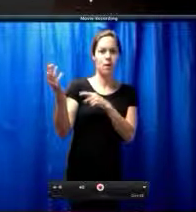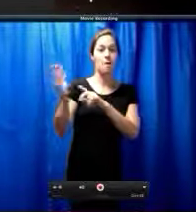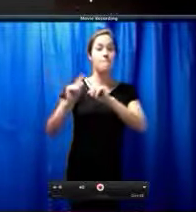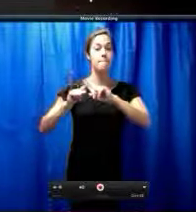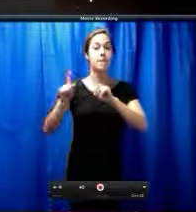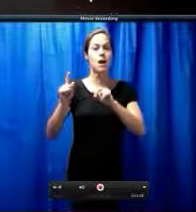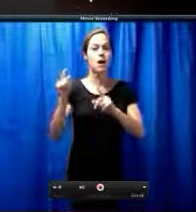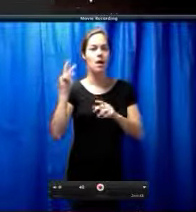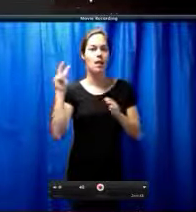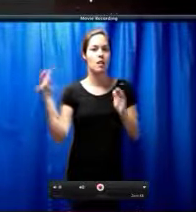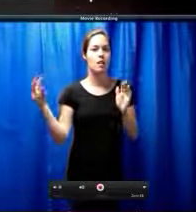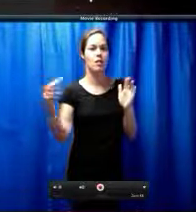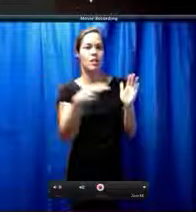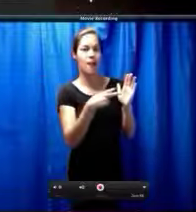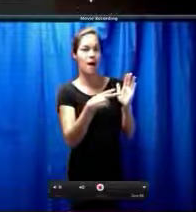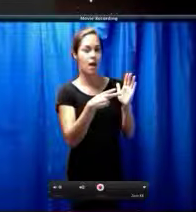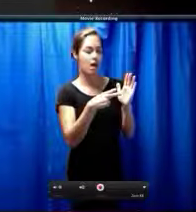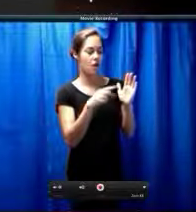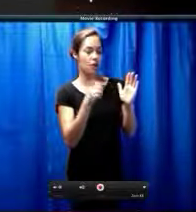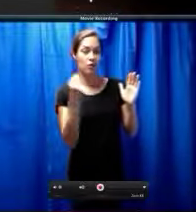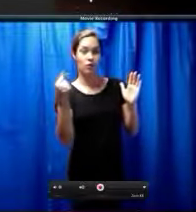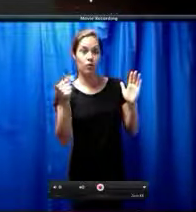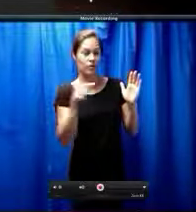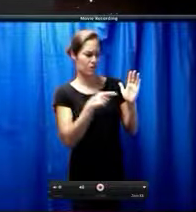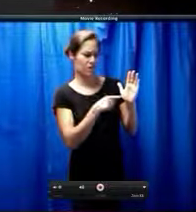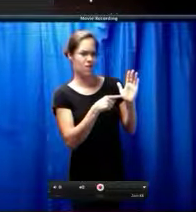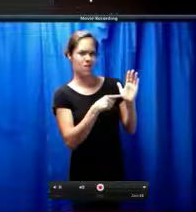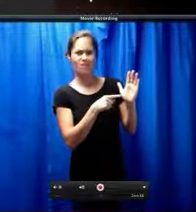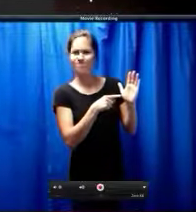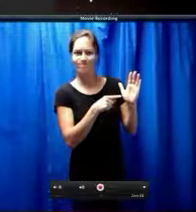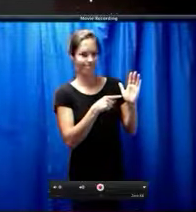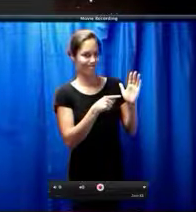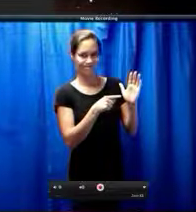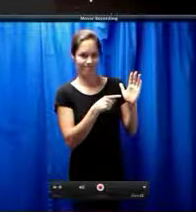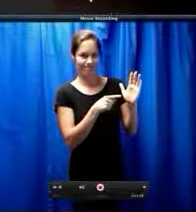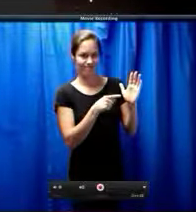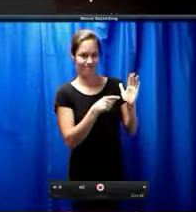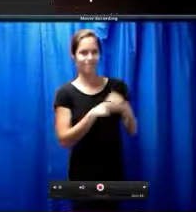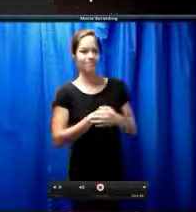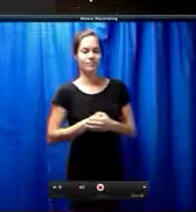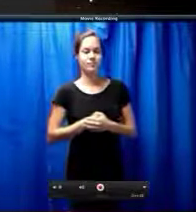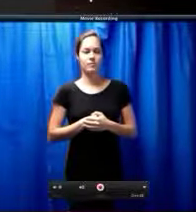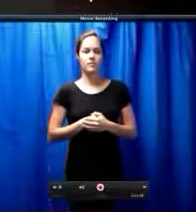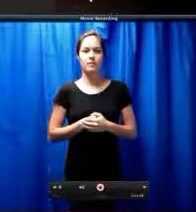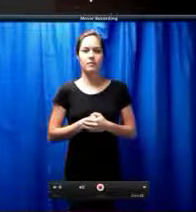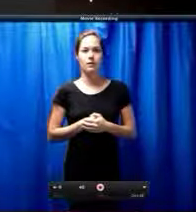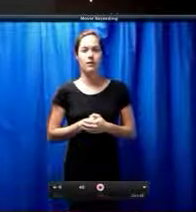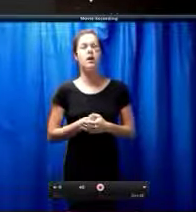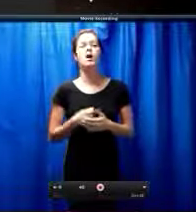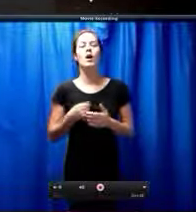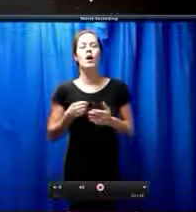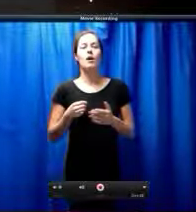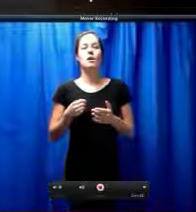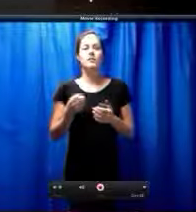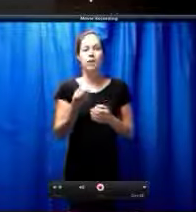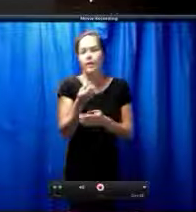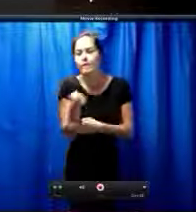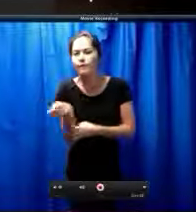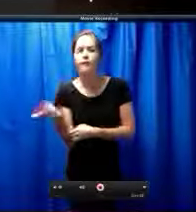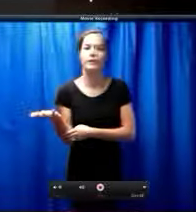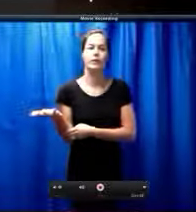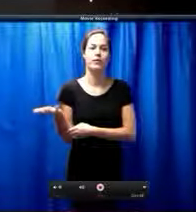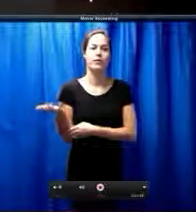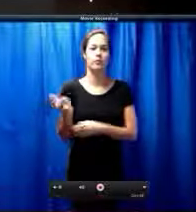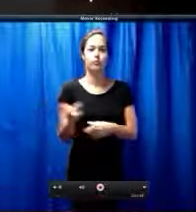So without this technology, we can miss a lot of things. And I want to show you a few slides of some normal things and some not so normal things, okay? Because it's